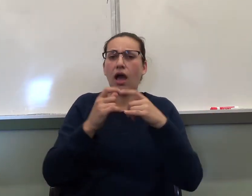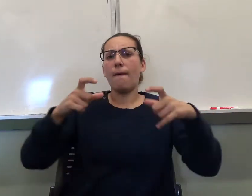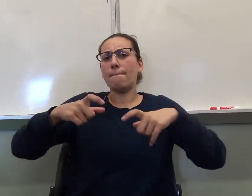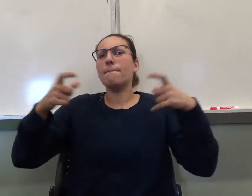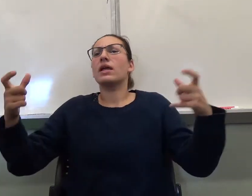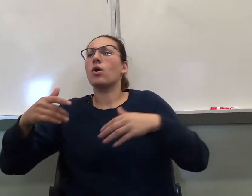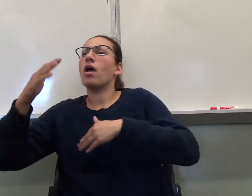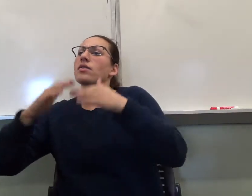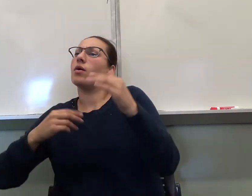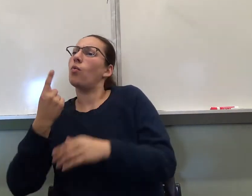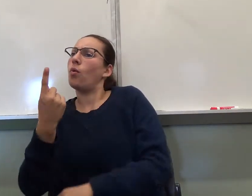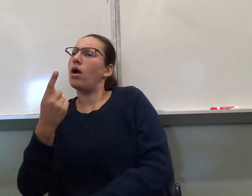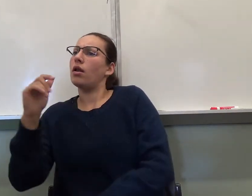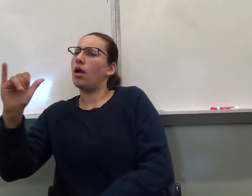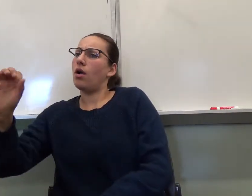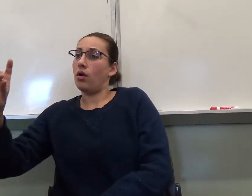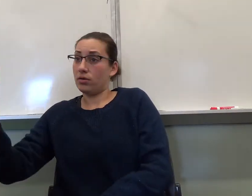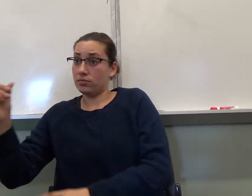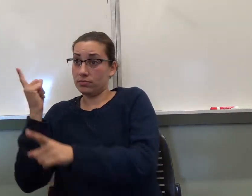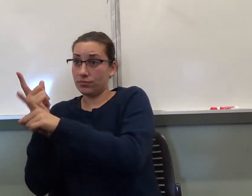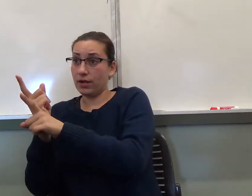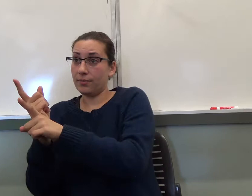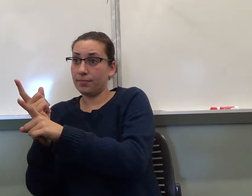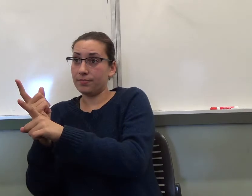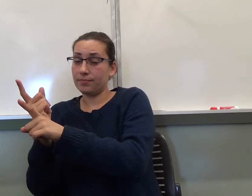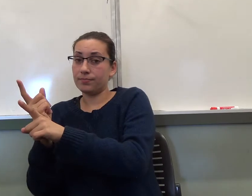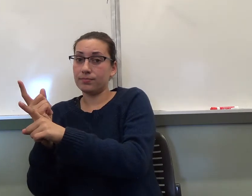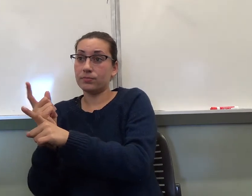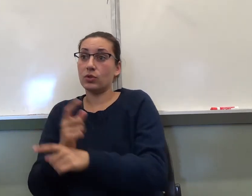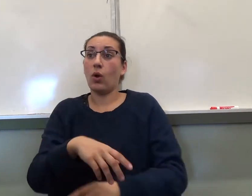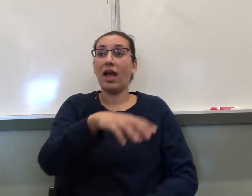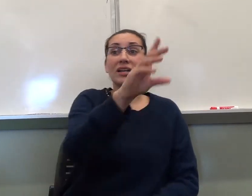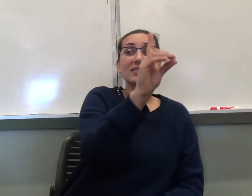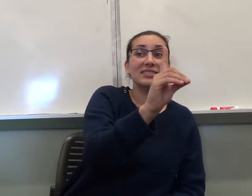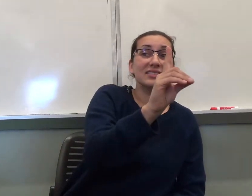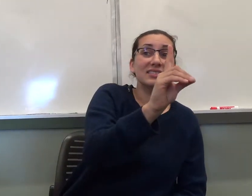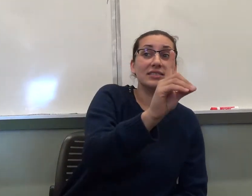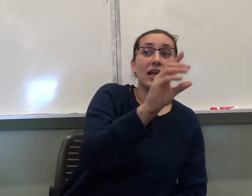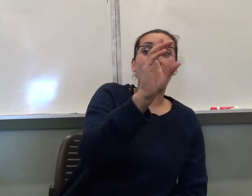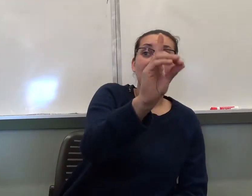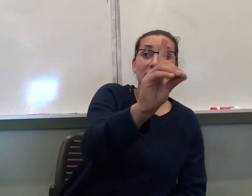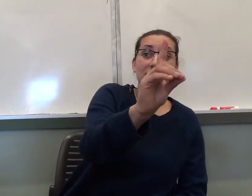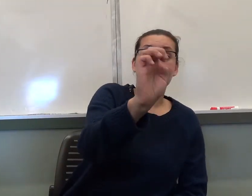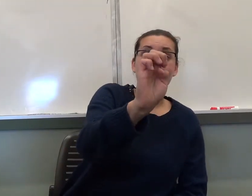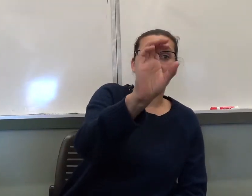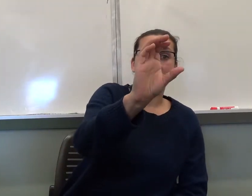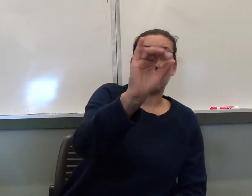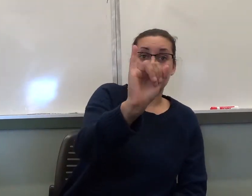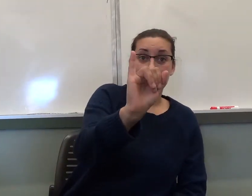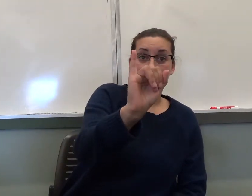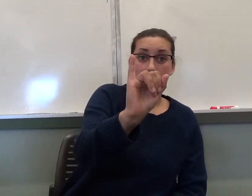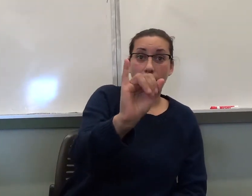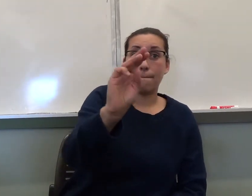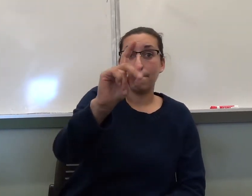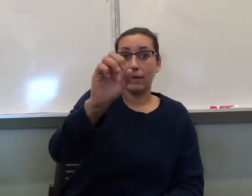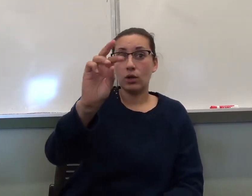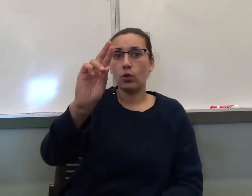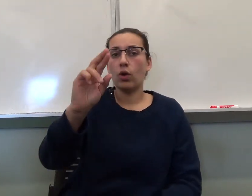extra 3 inches out there. Okay, a decimeter would be 1/10 of this. Well, if you look at the larger numbers here, this is